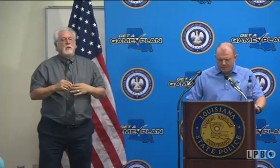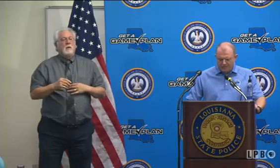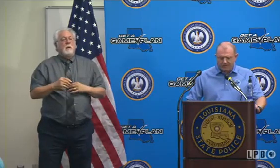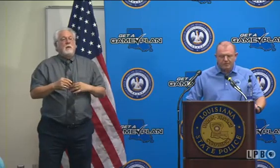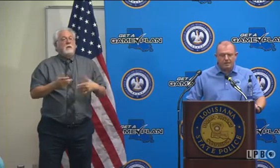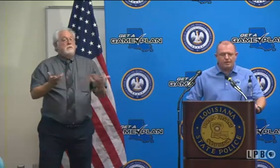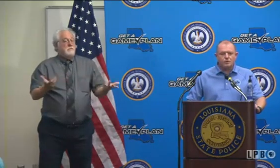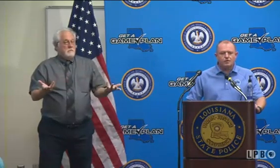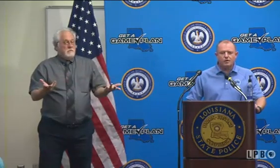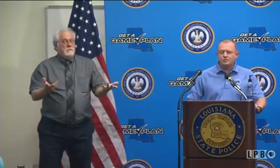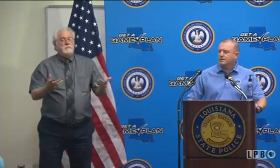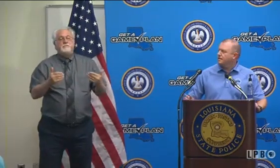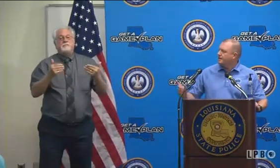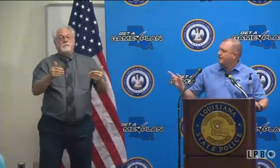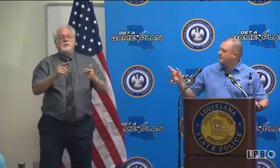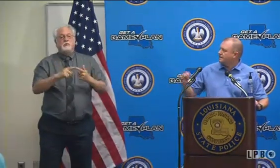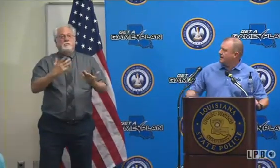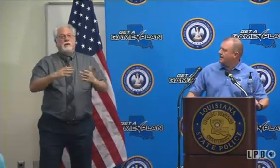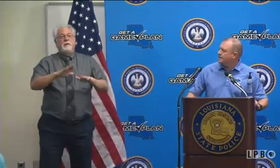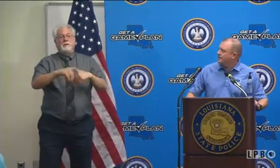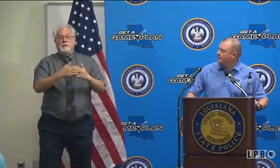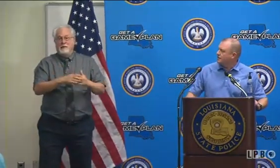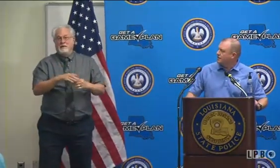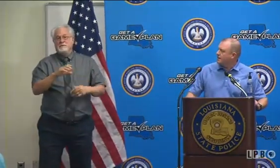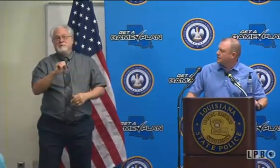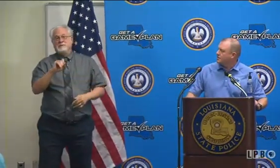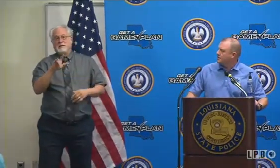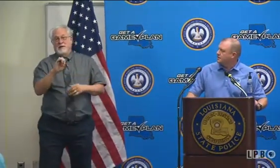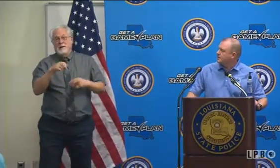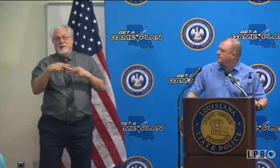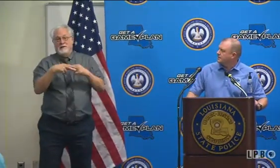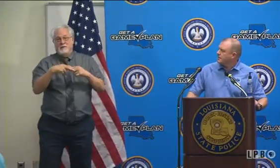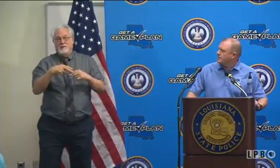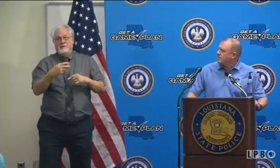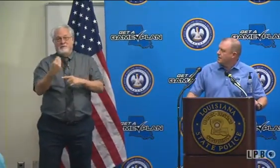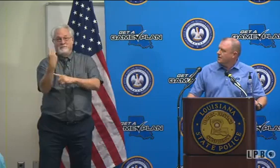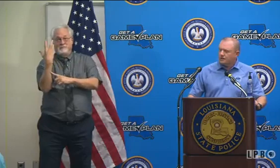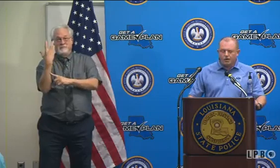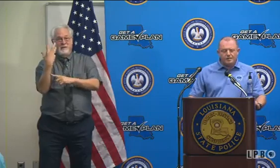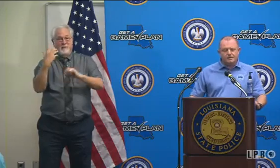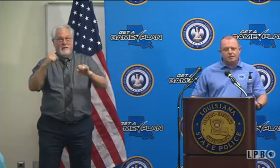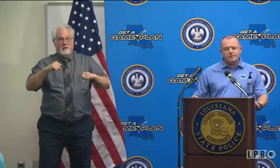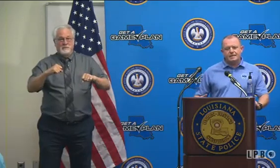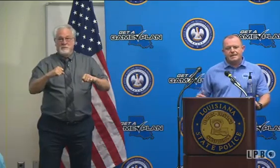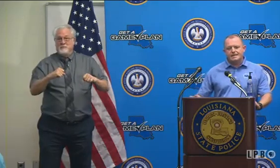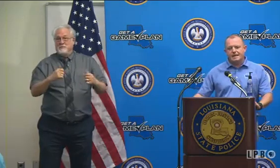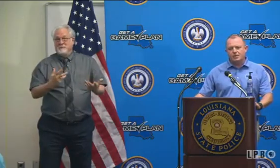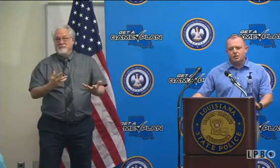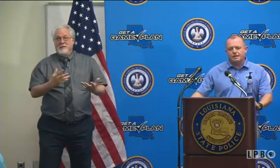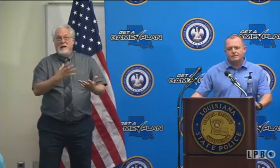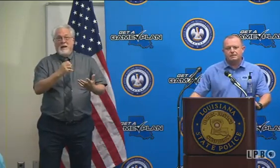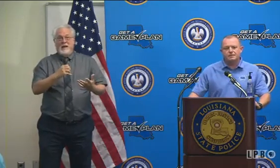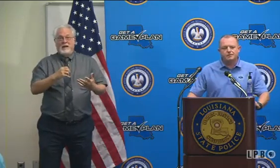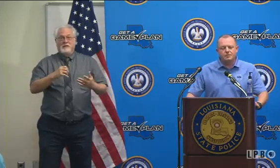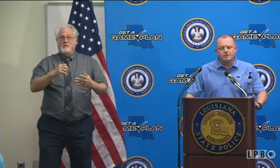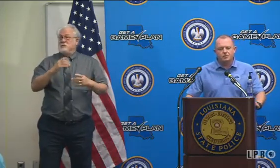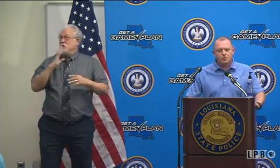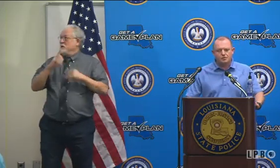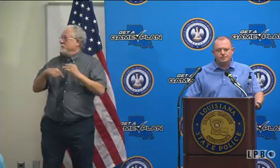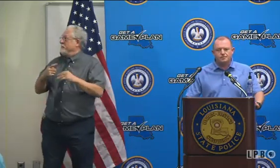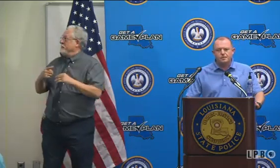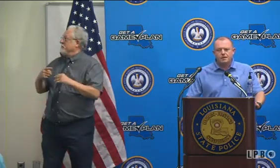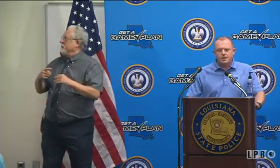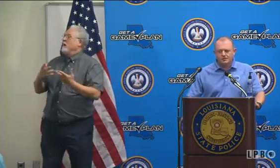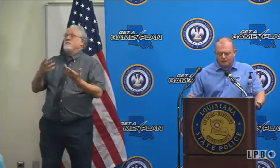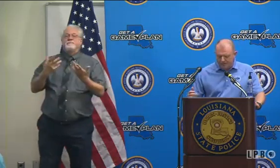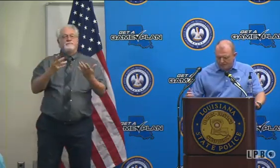With that, I'd like to kind of move on to maybe the next slide, if that's at all possible, and just talk about some of the key takeaways from this